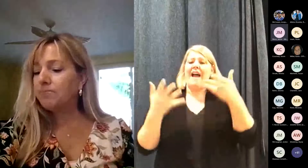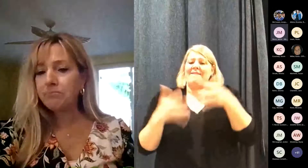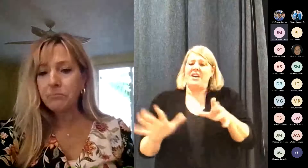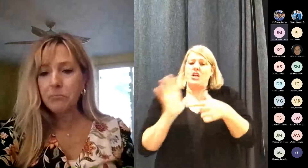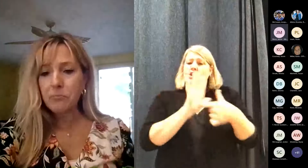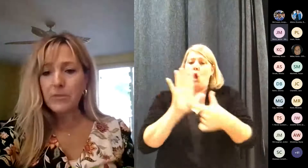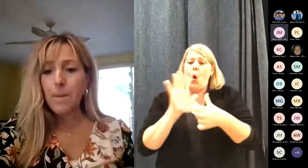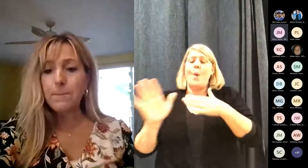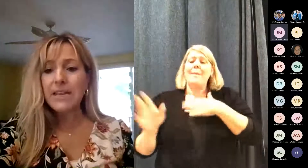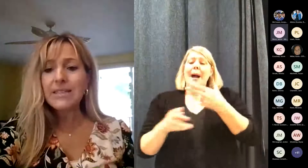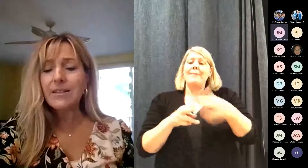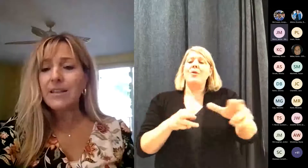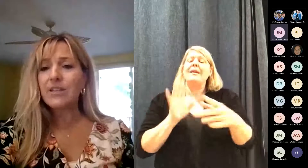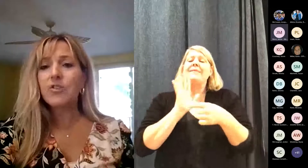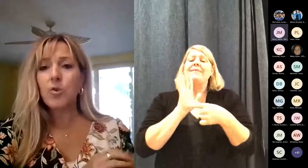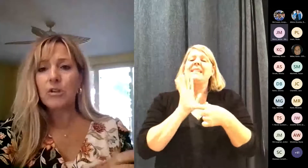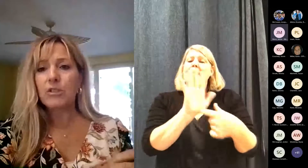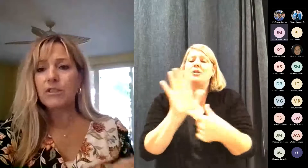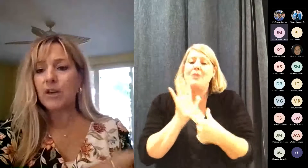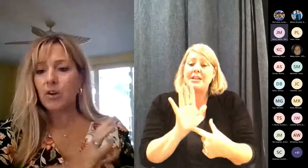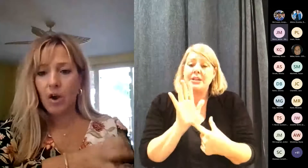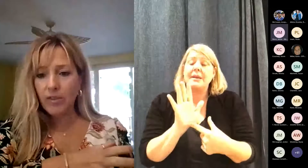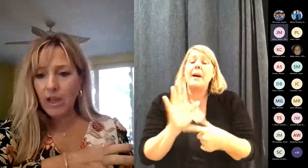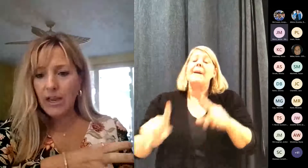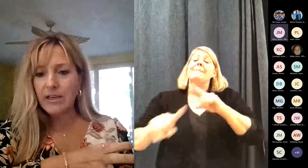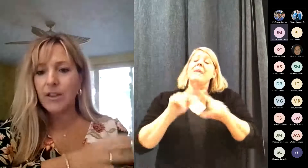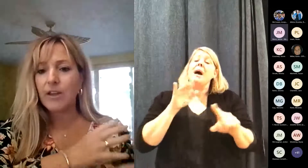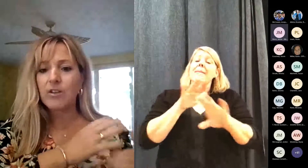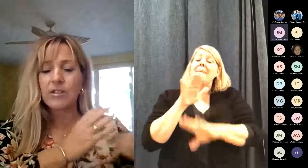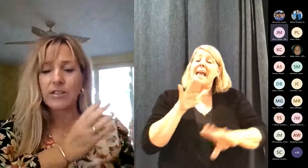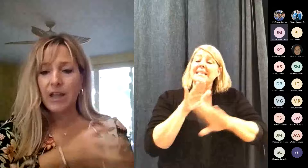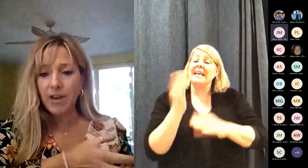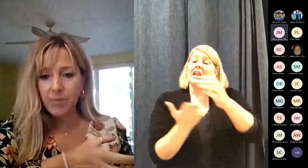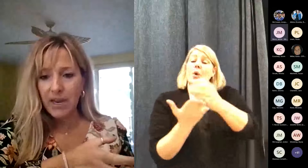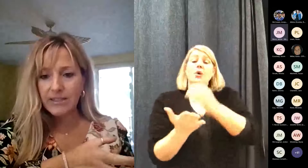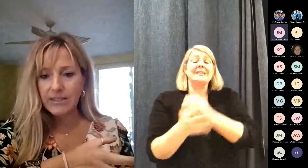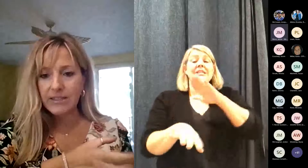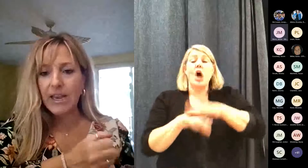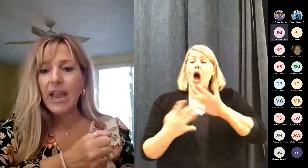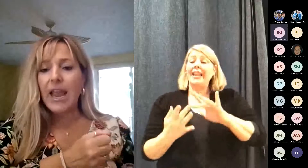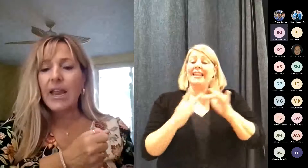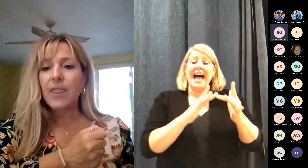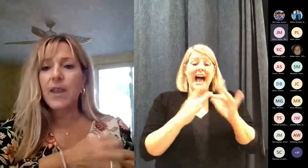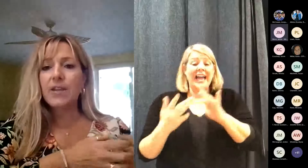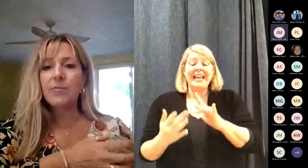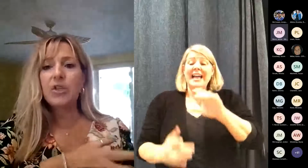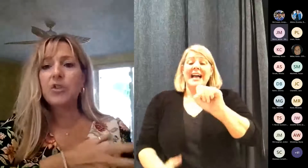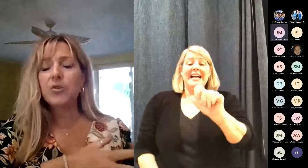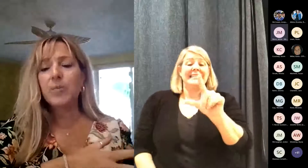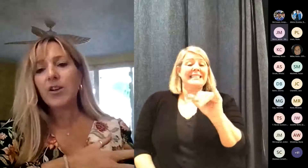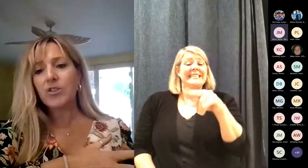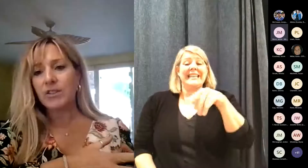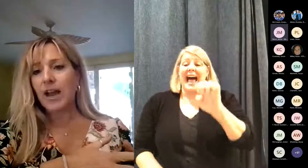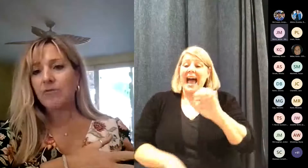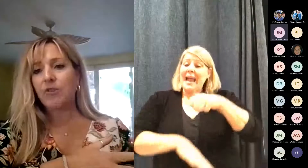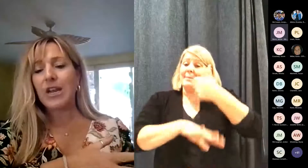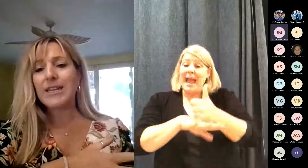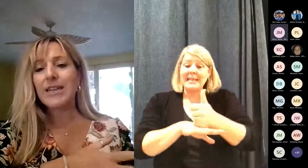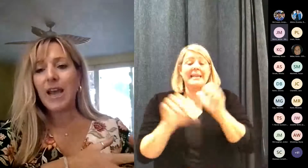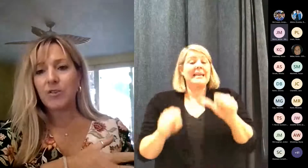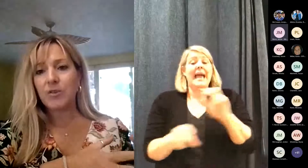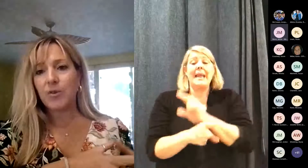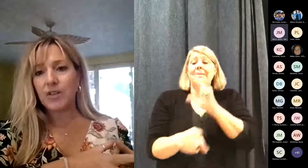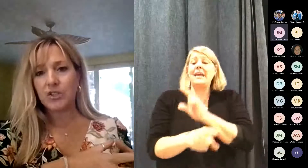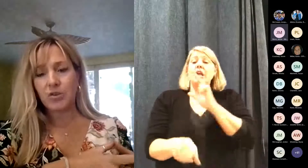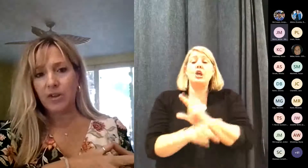But basically, these are courses that are online, they're slide-based, and they can be used by your staff